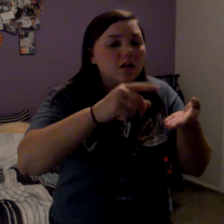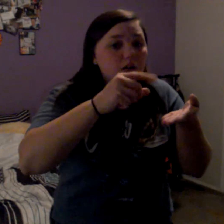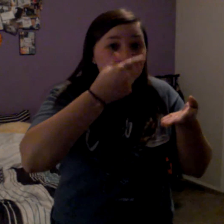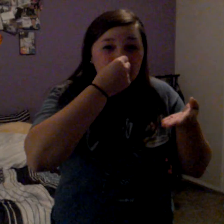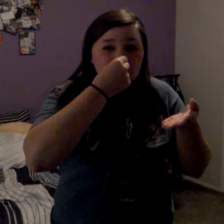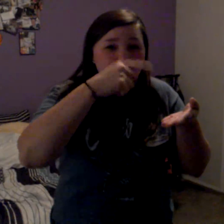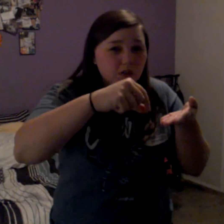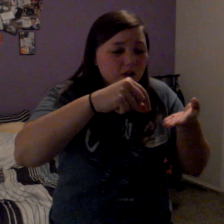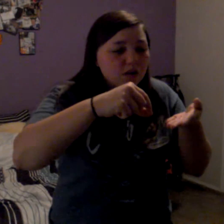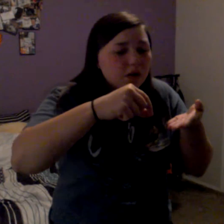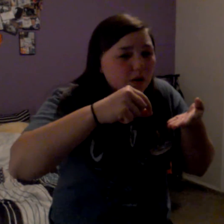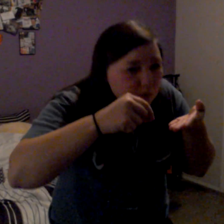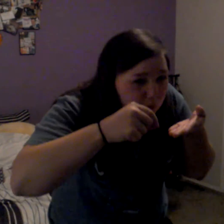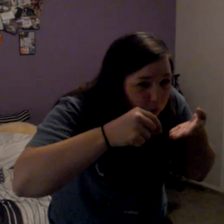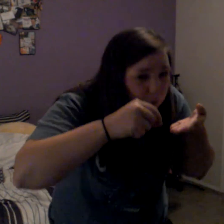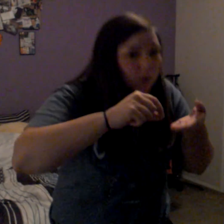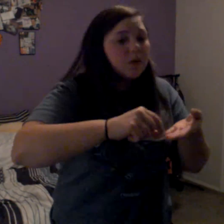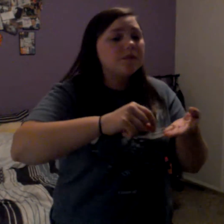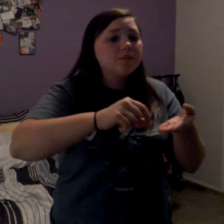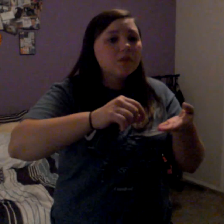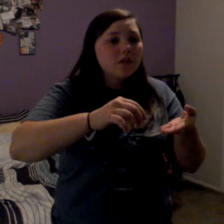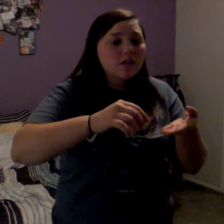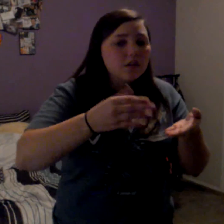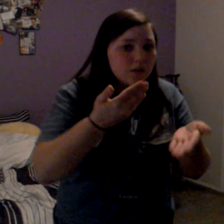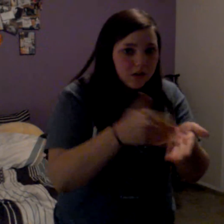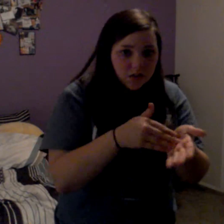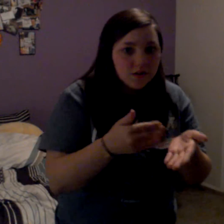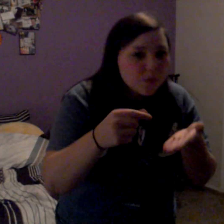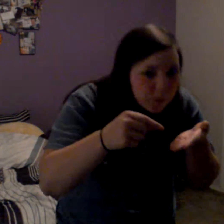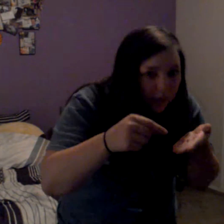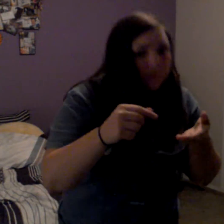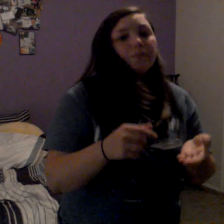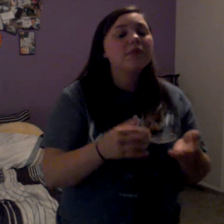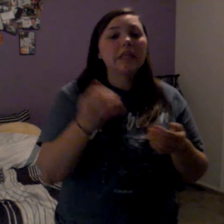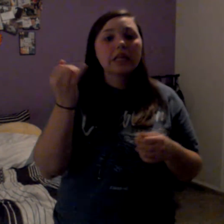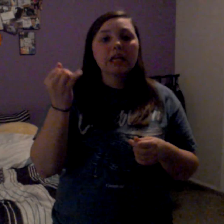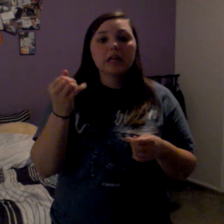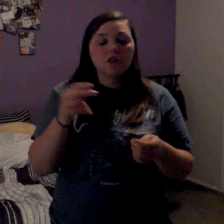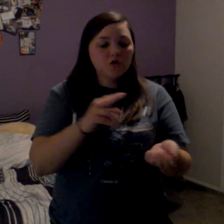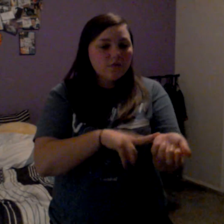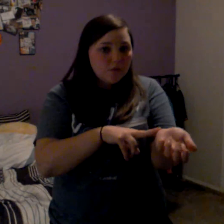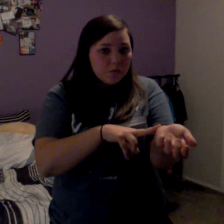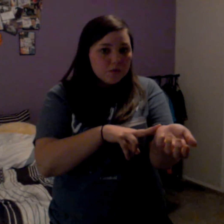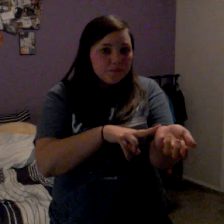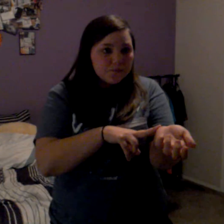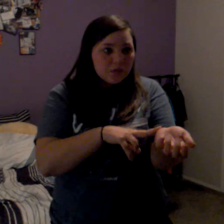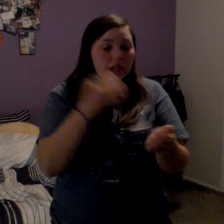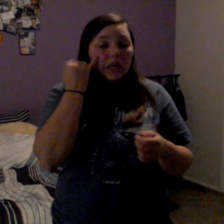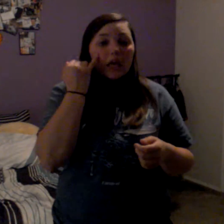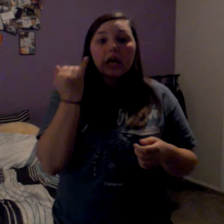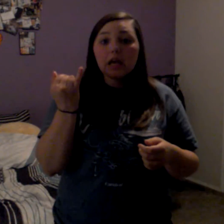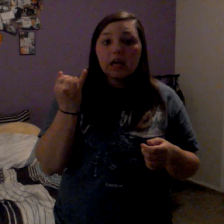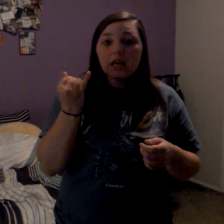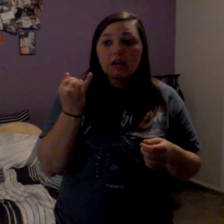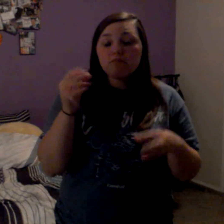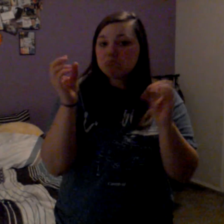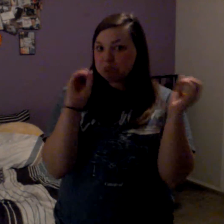Check for a pulse. If there is no response, position your hands at the bottom of the victim's